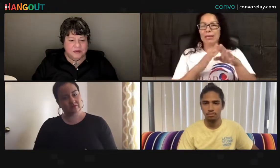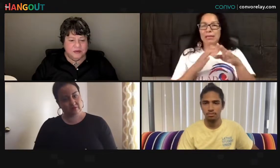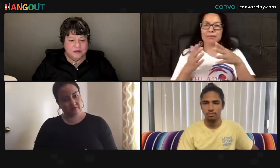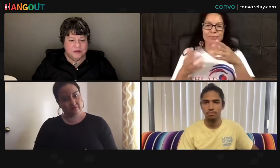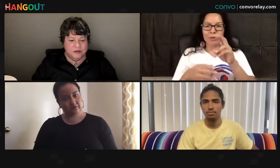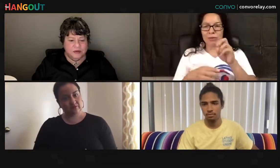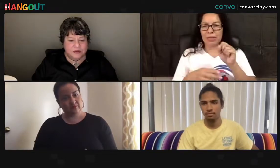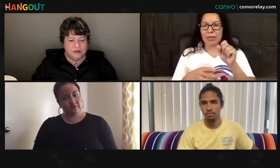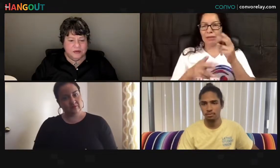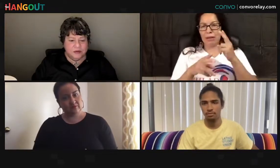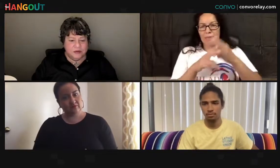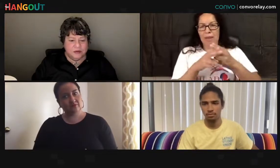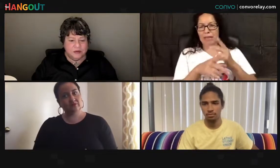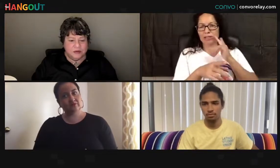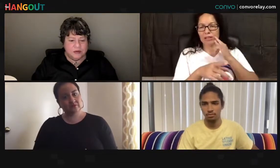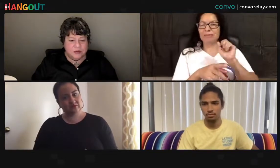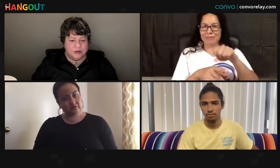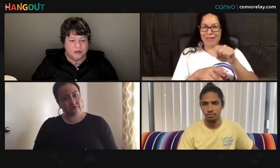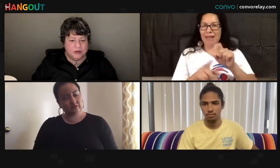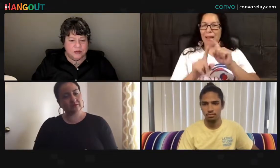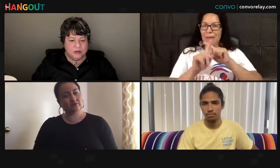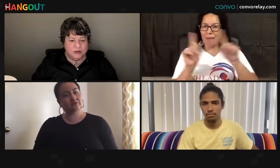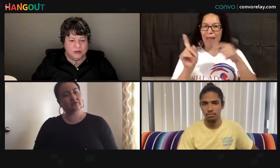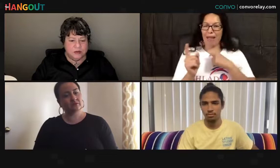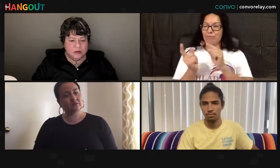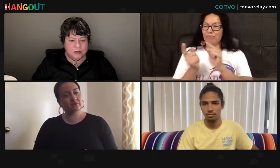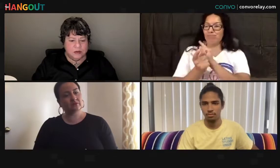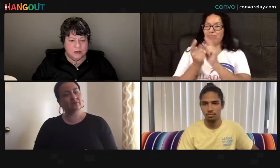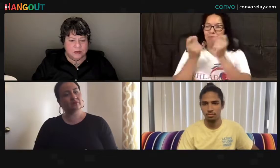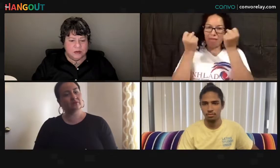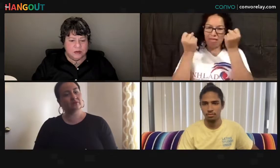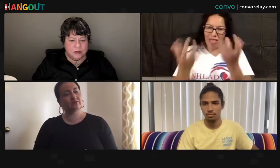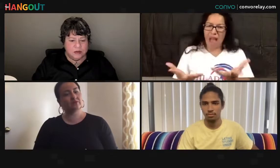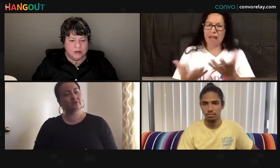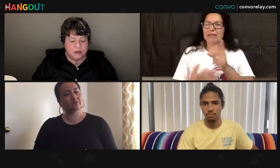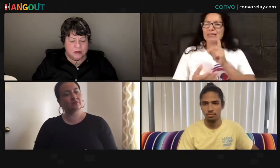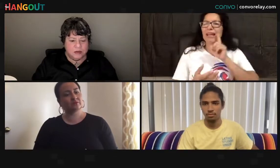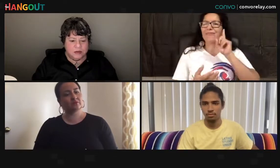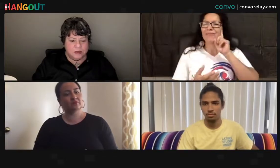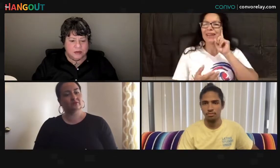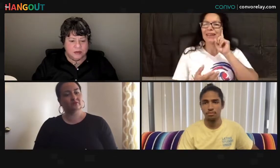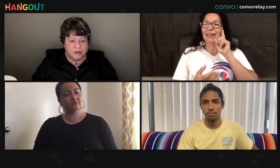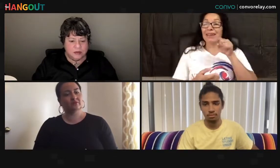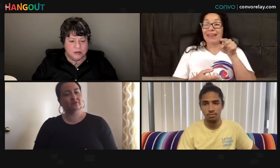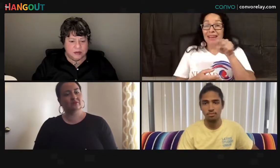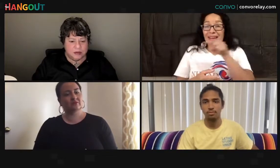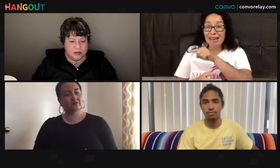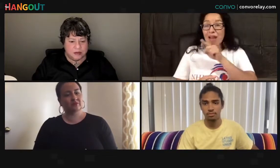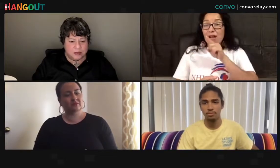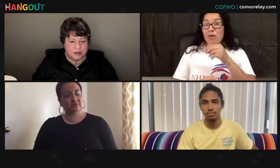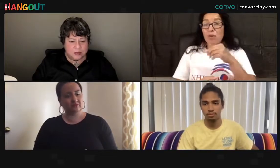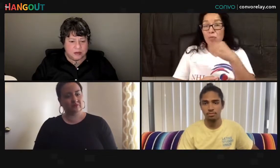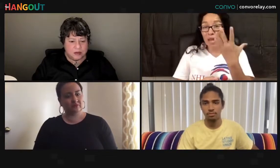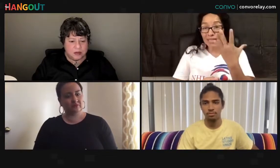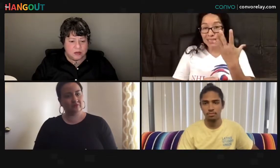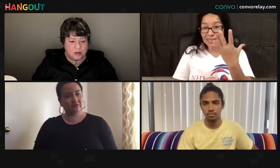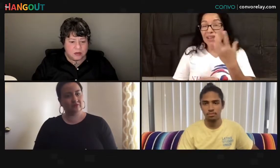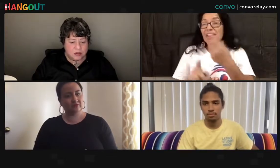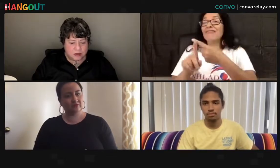is, going back to Celso's point, is that Mexicans smuggle in drugs. I do have to say that I've met a lot of